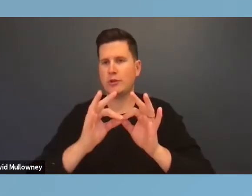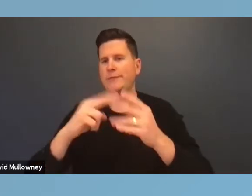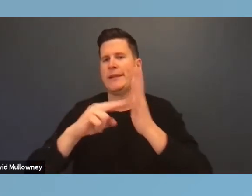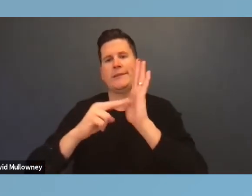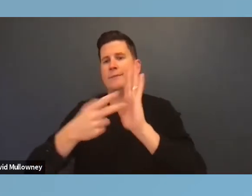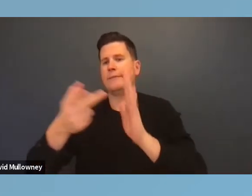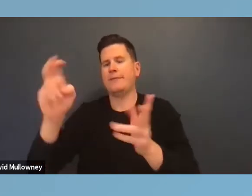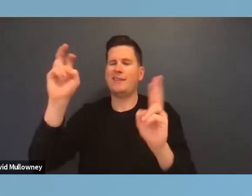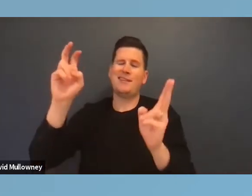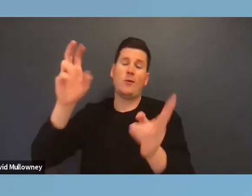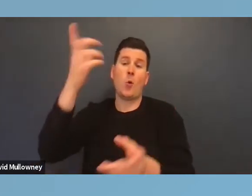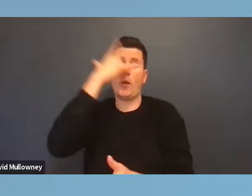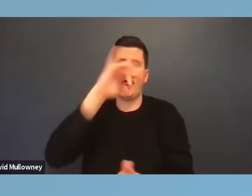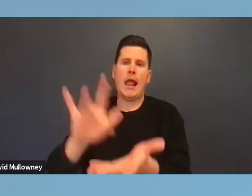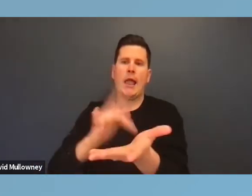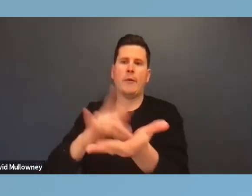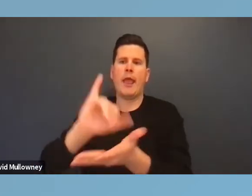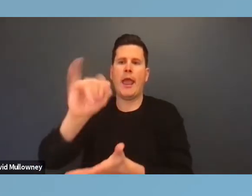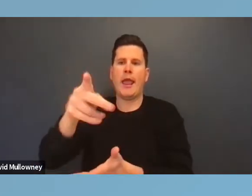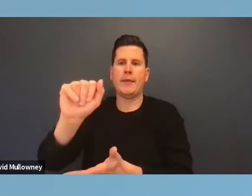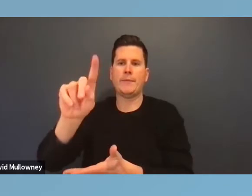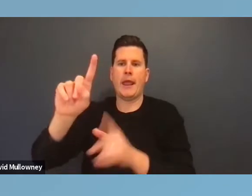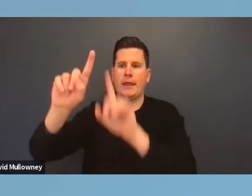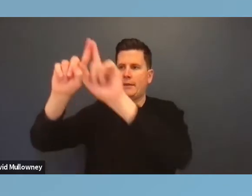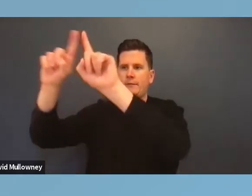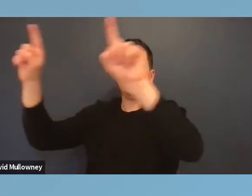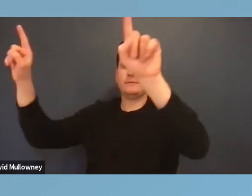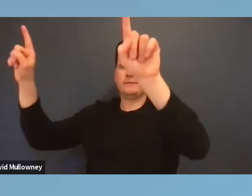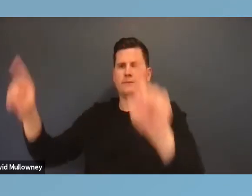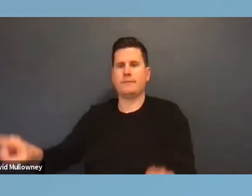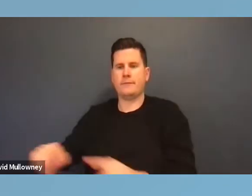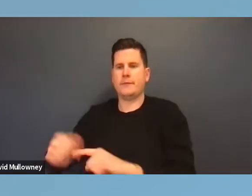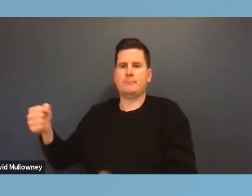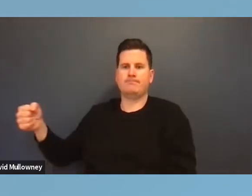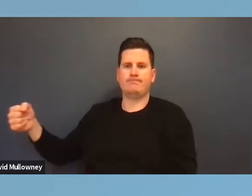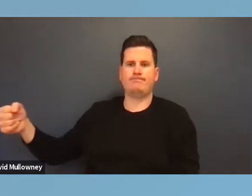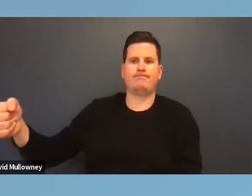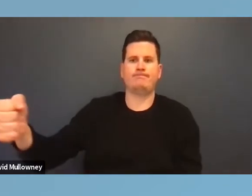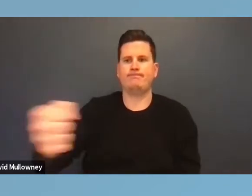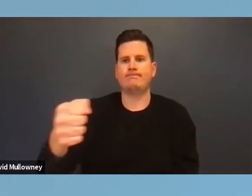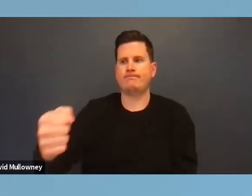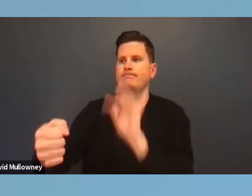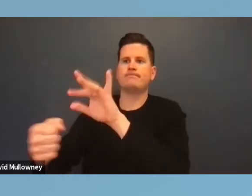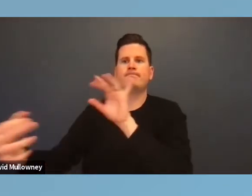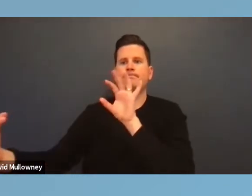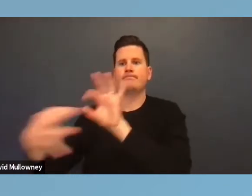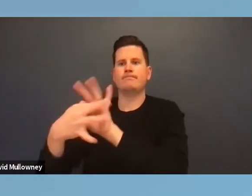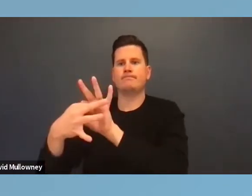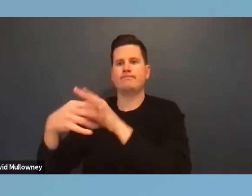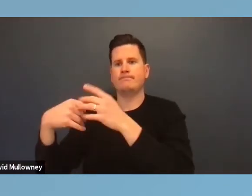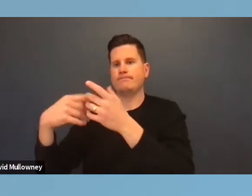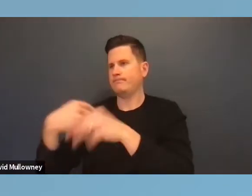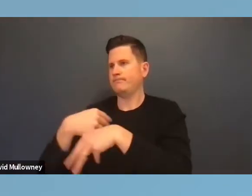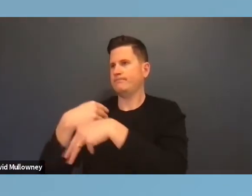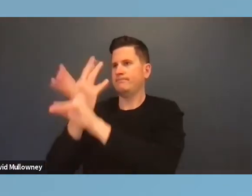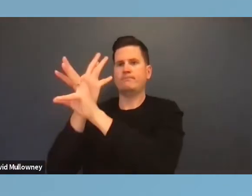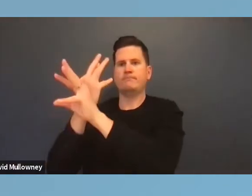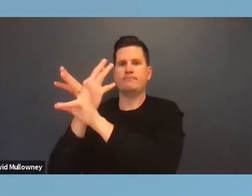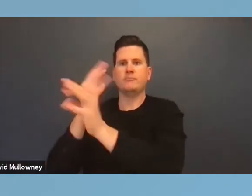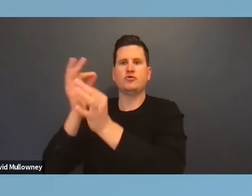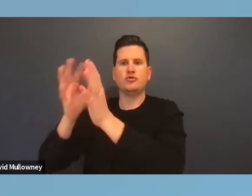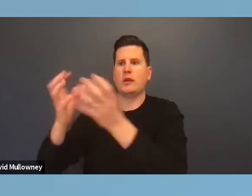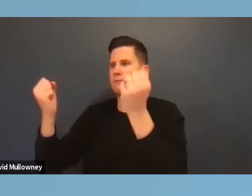remote interpreting. It looks like an iPad that is on a metal kind of cart, and it's rolled around